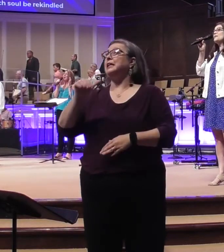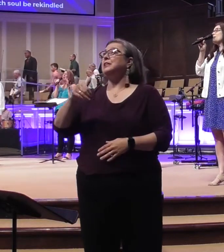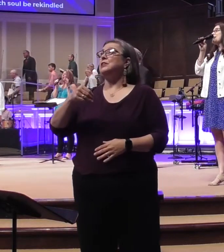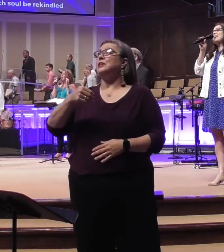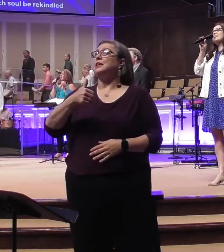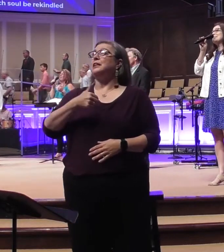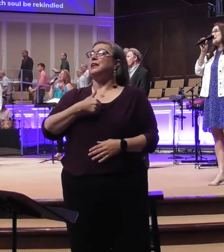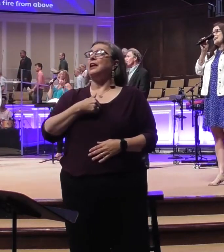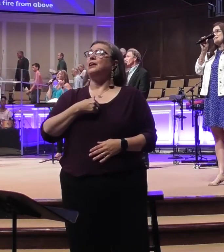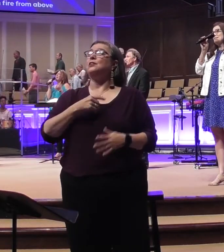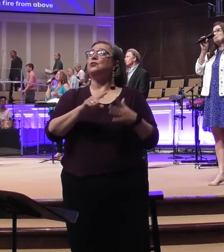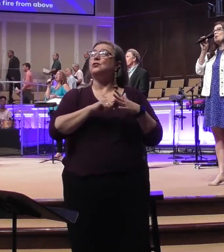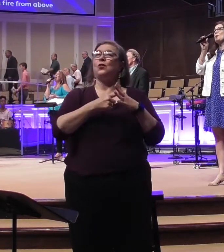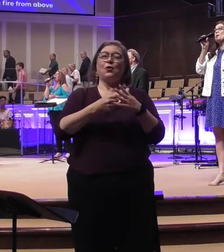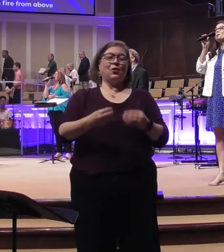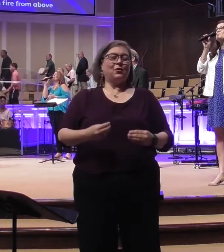be